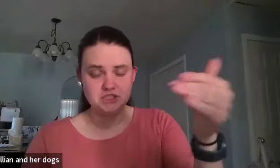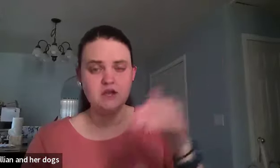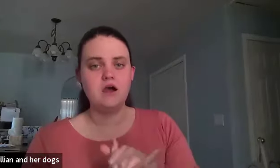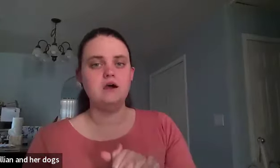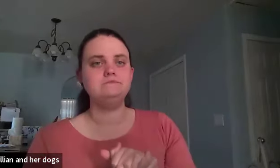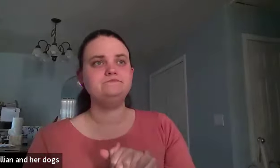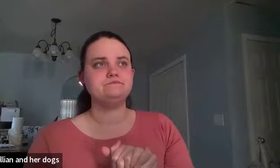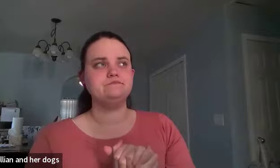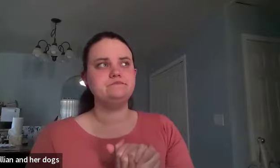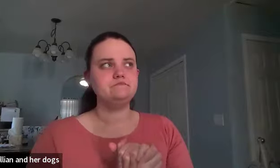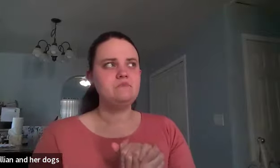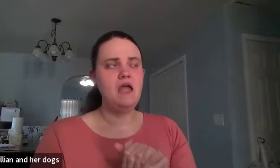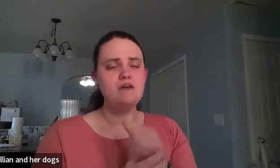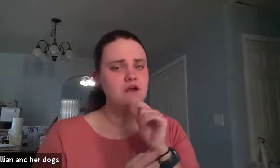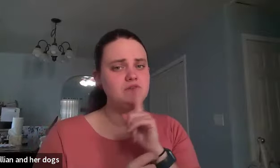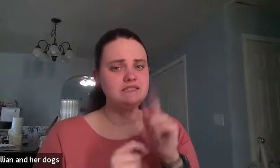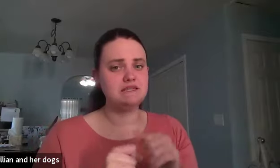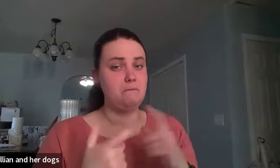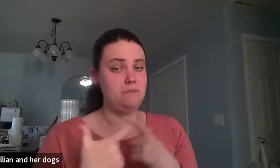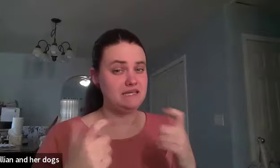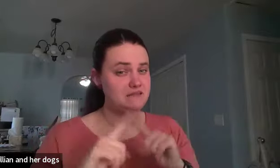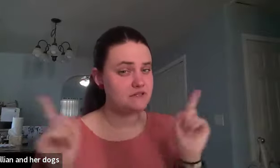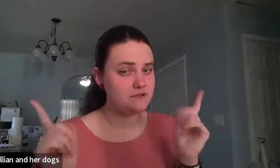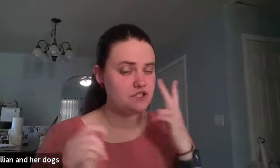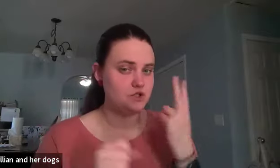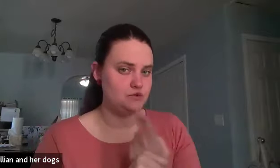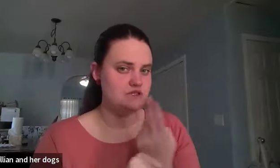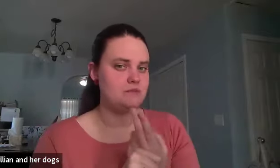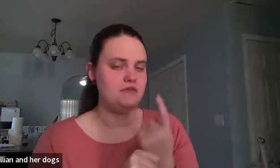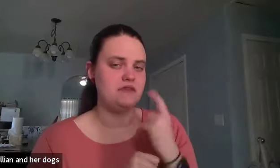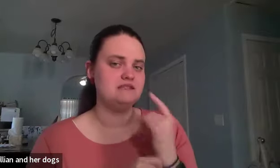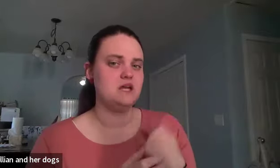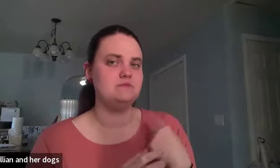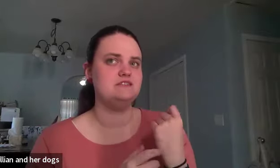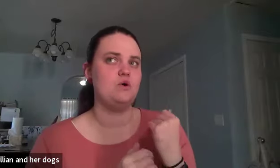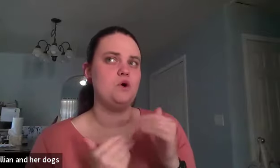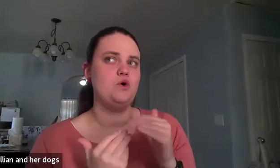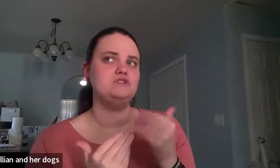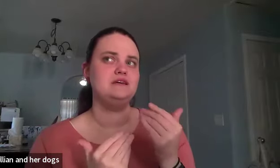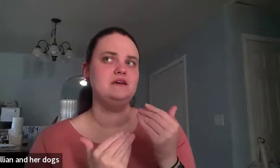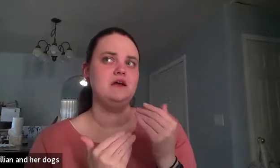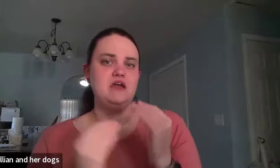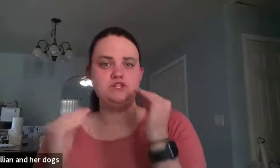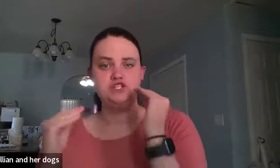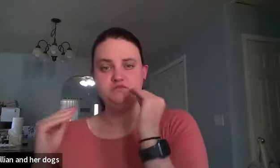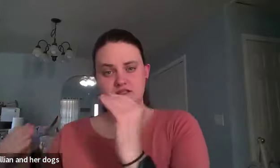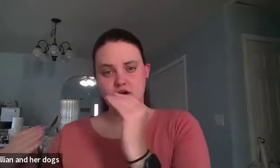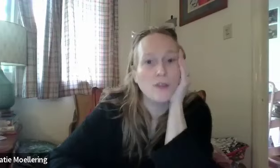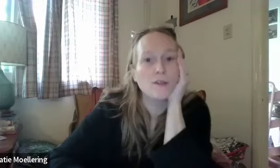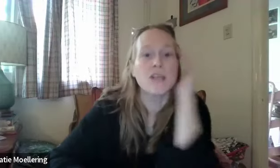fish. I've not really seen the biggest of difference using them. I think it sometimes is almost a Because what you aren't there other